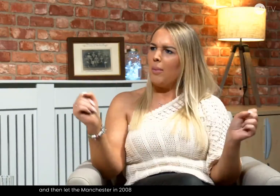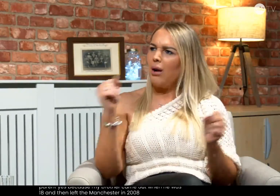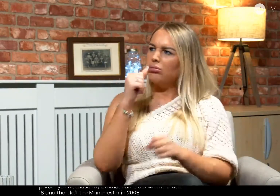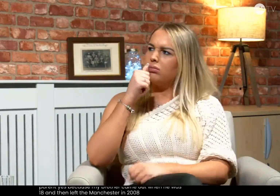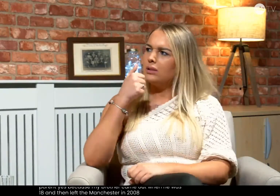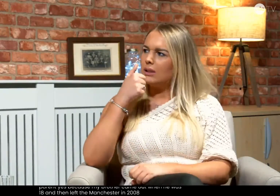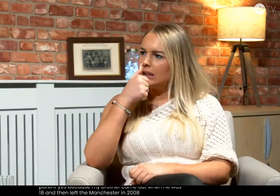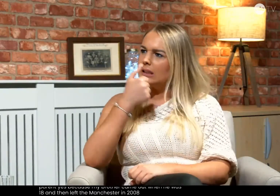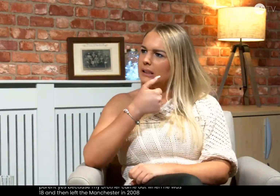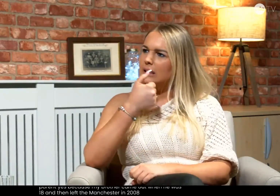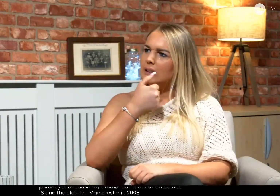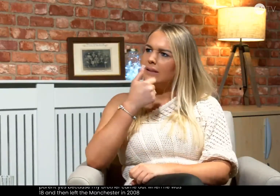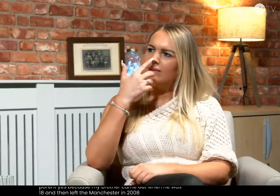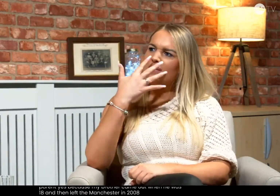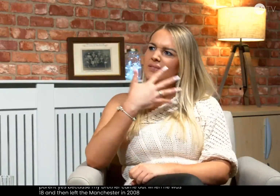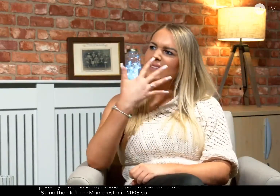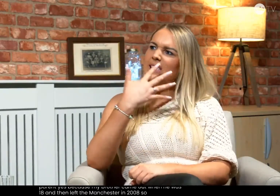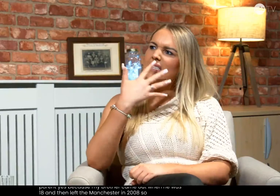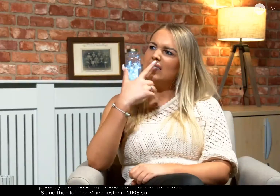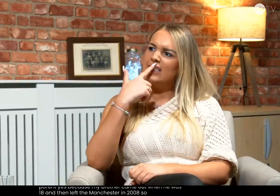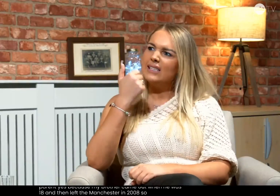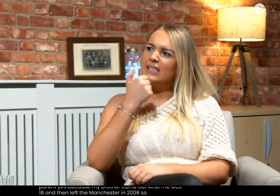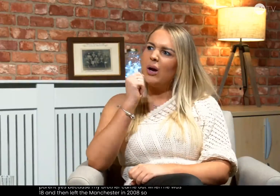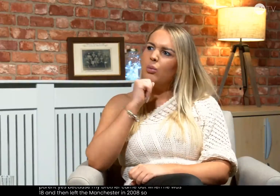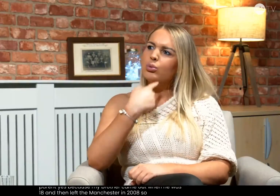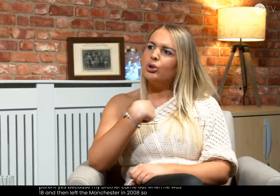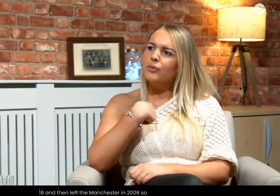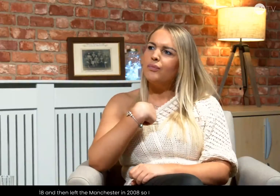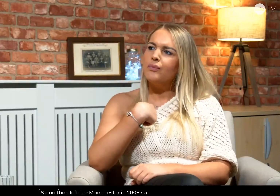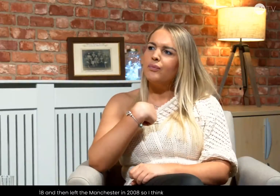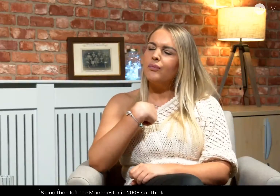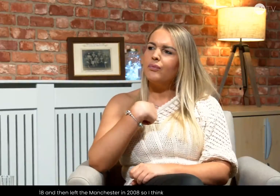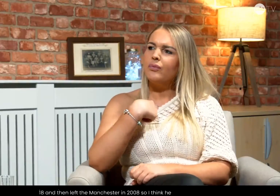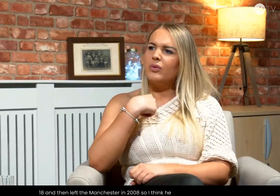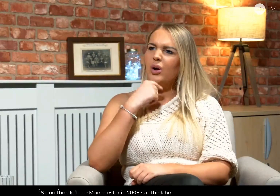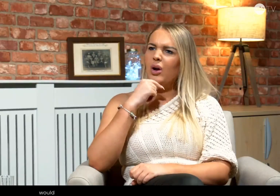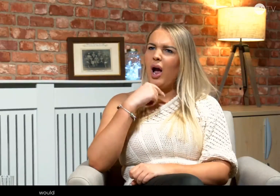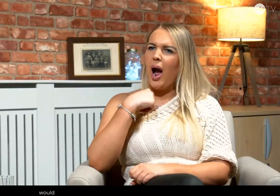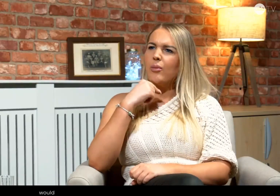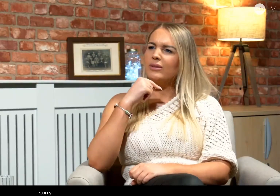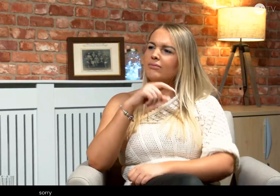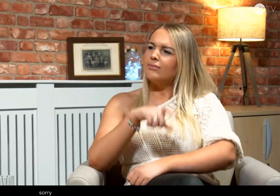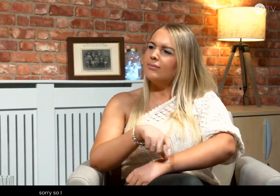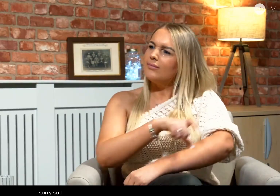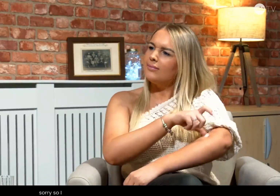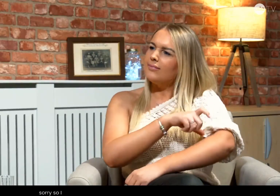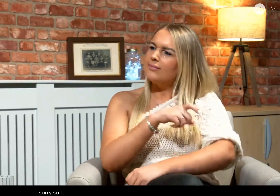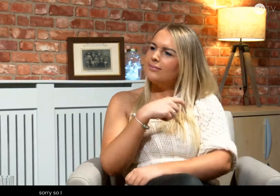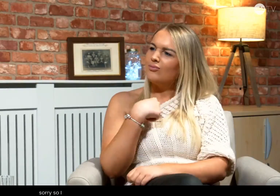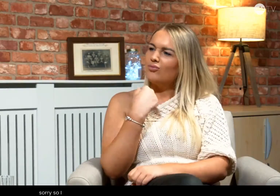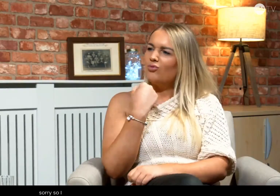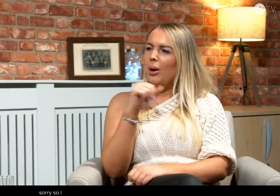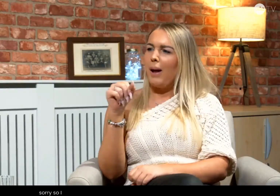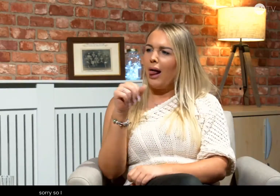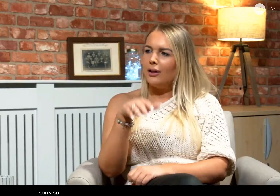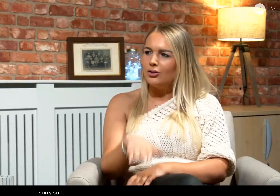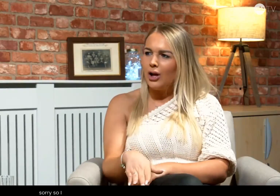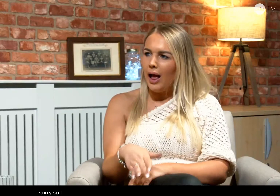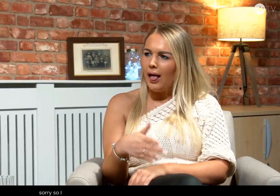2008. So I think he... I came out at 18 and my brother was about 15, 16 when